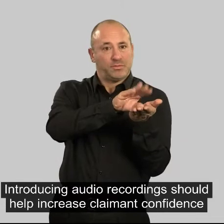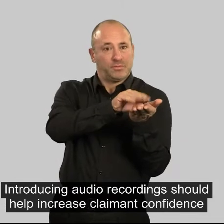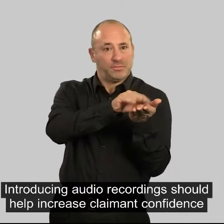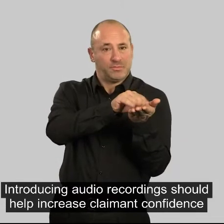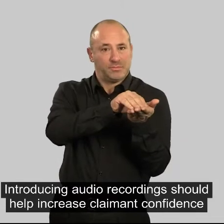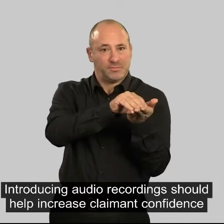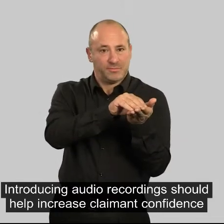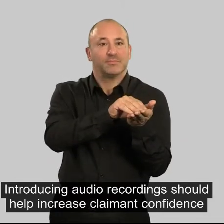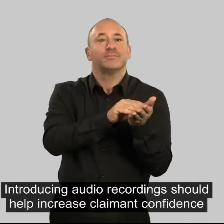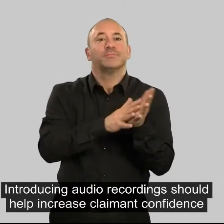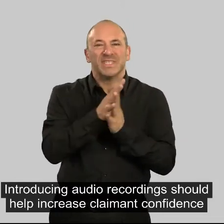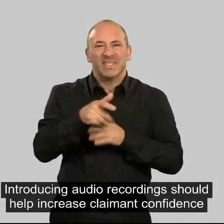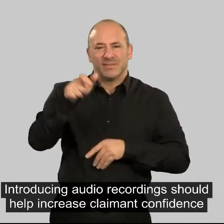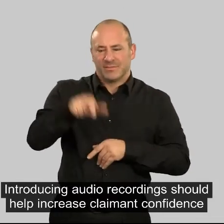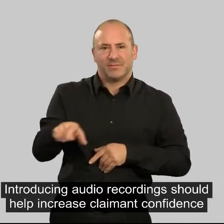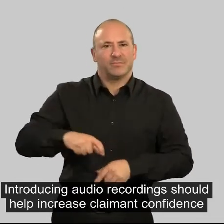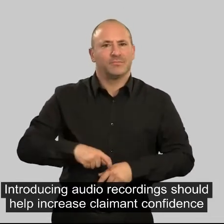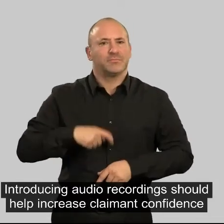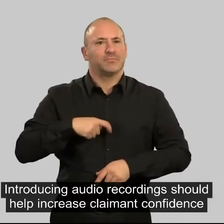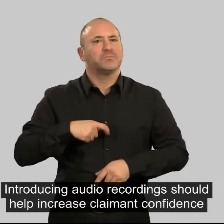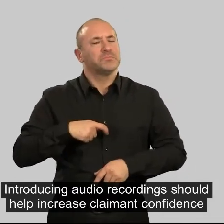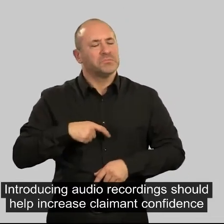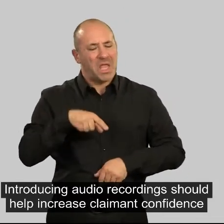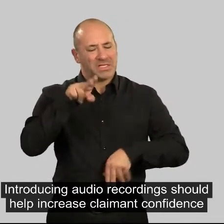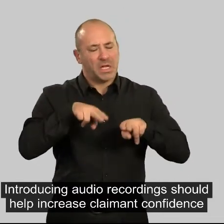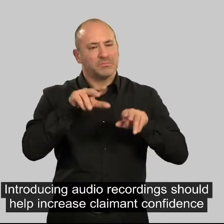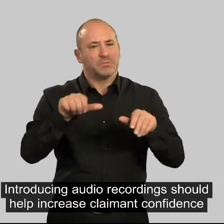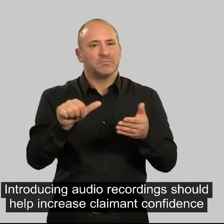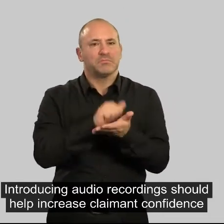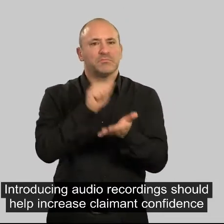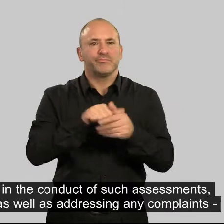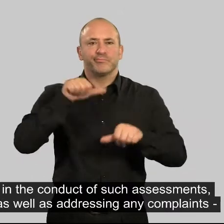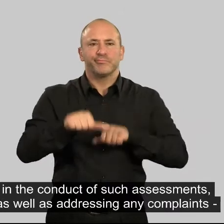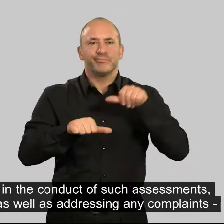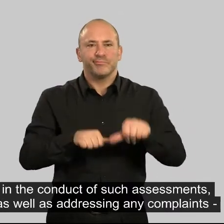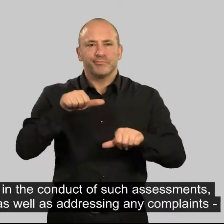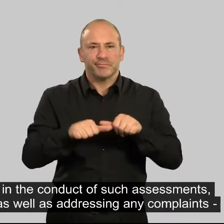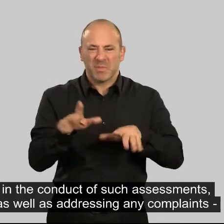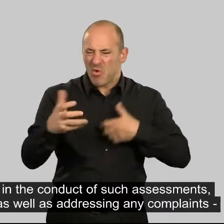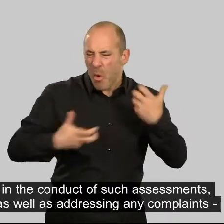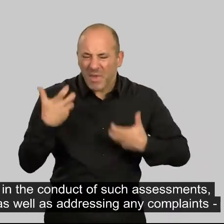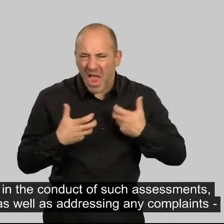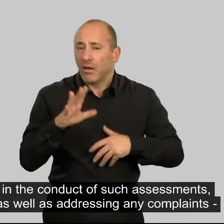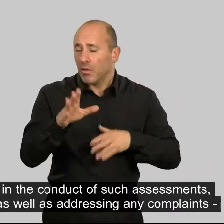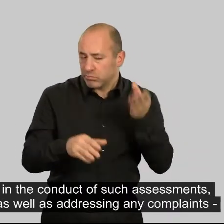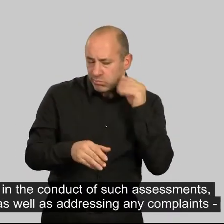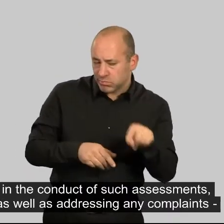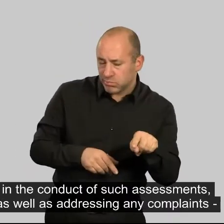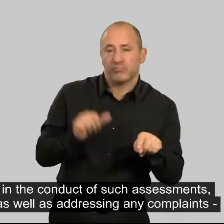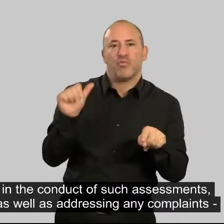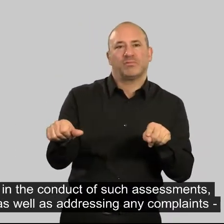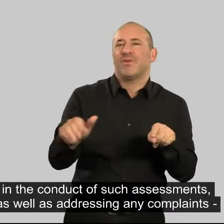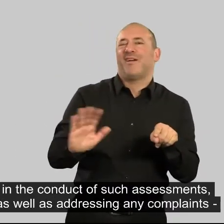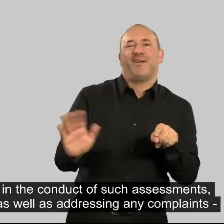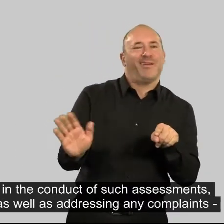Introducing audio recordings should help increase claimant confidence in the conduct of such assessments, as